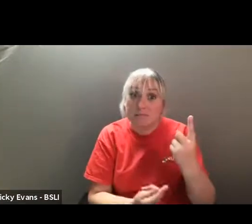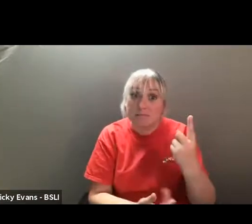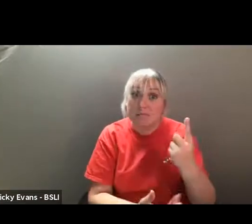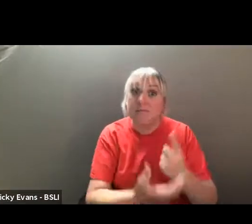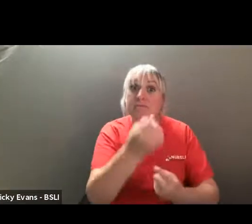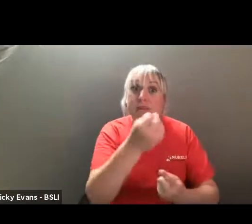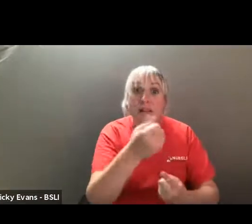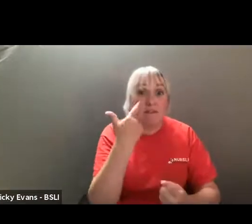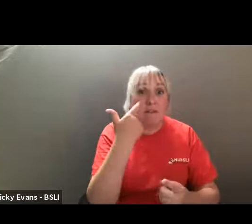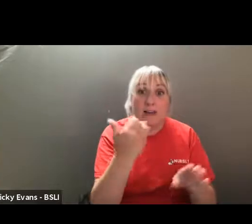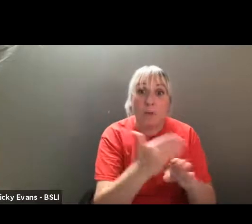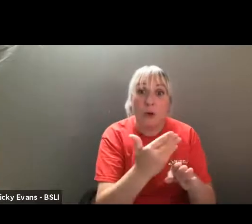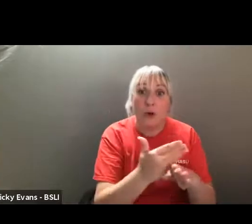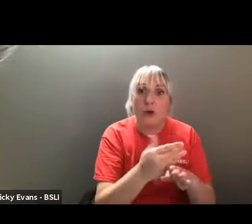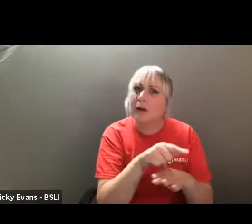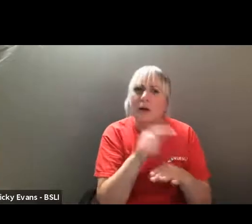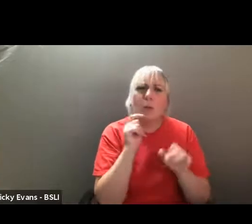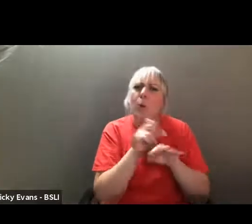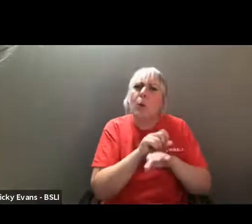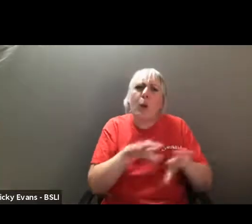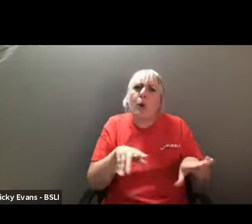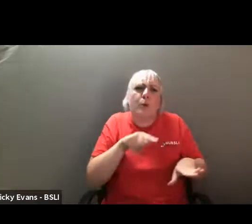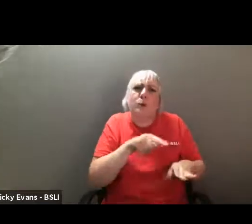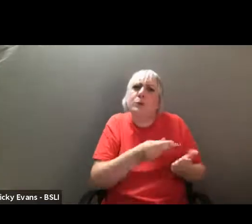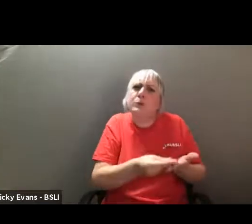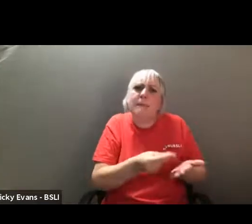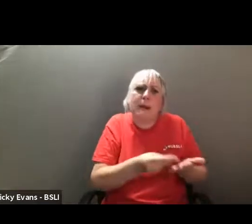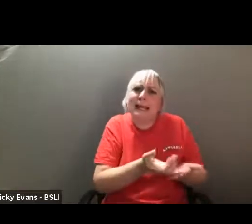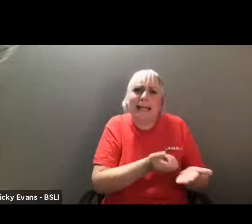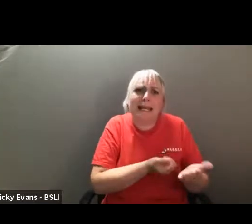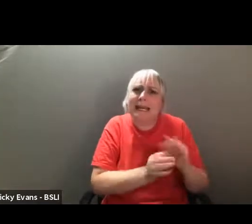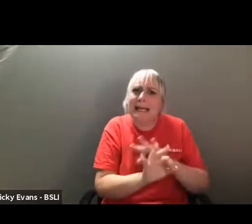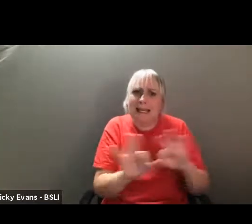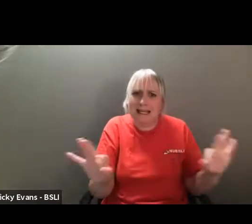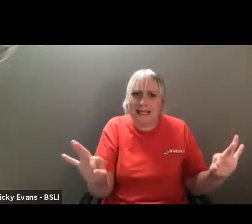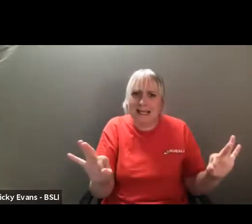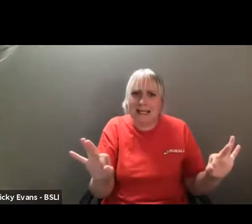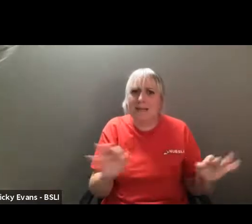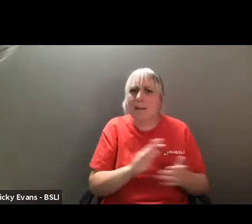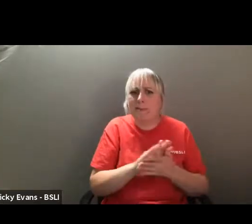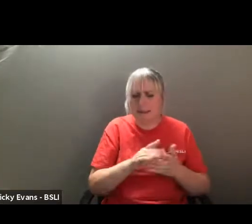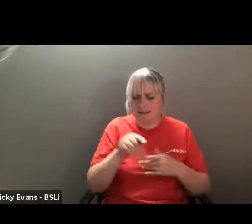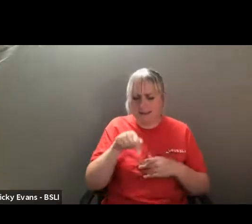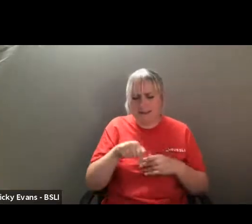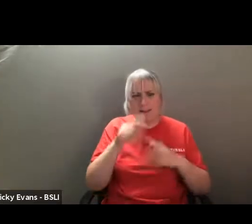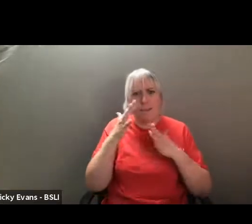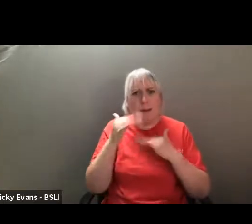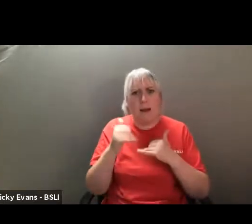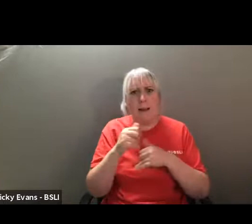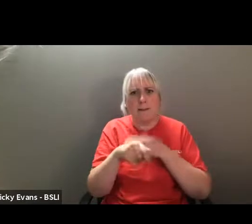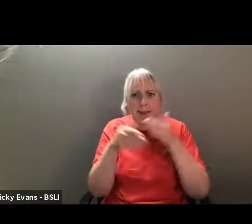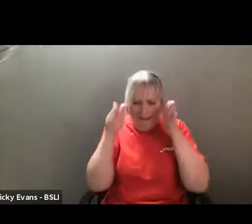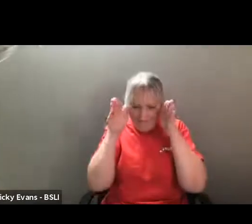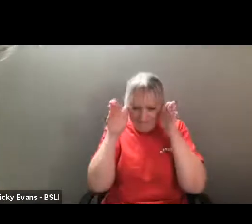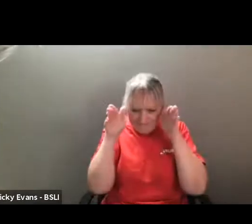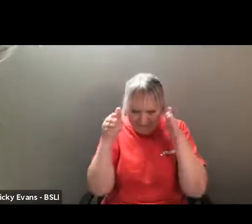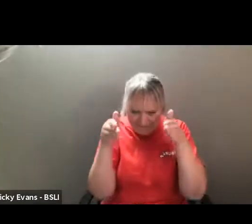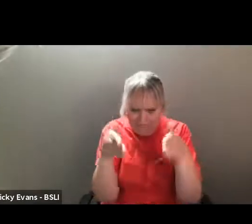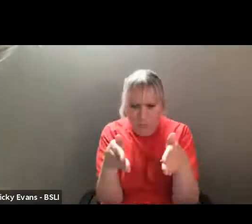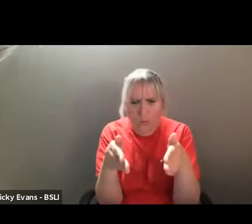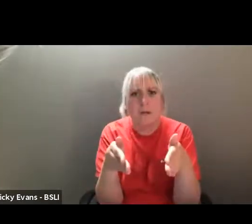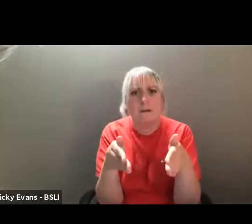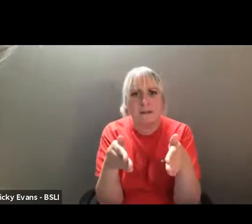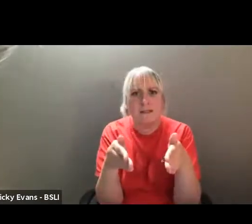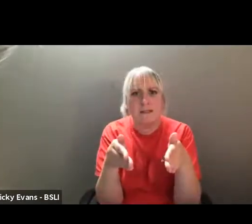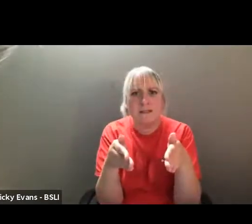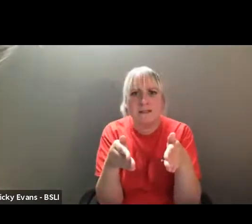And so it became, the pilot became very narrowly focused on a very